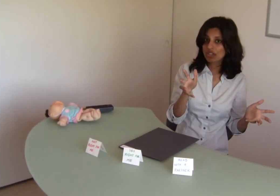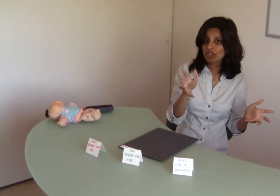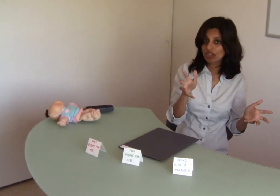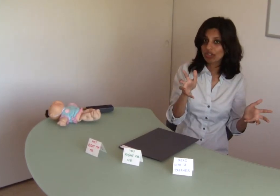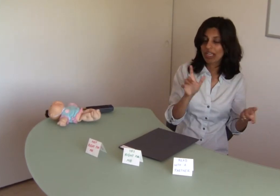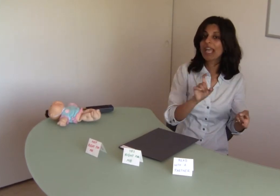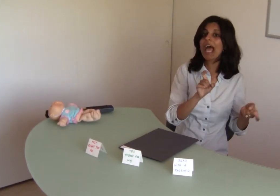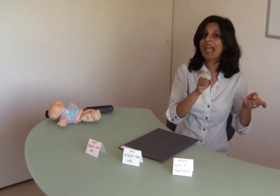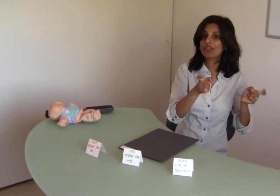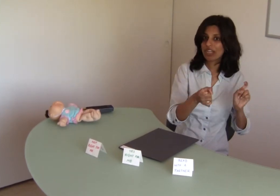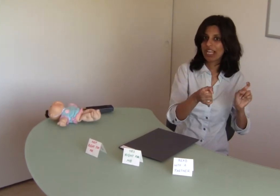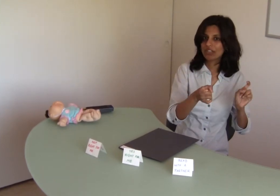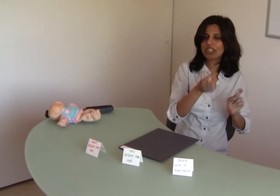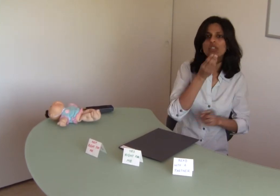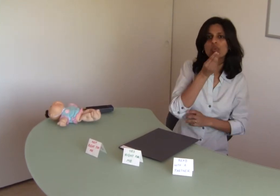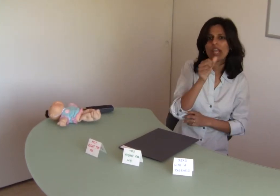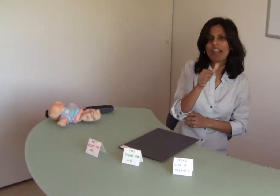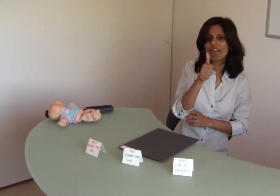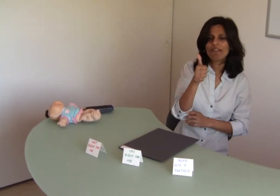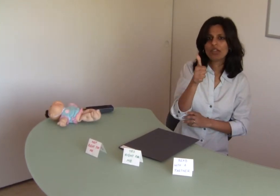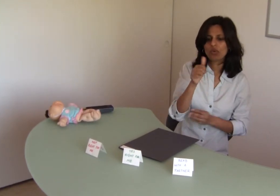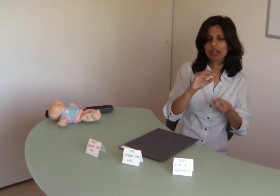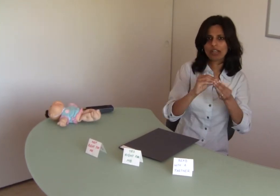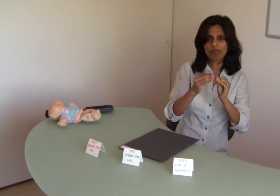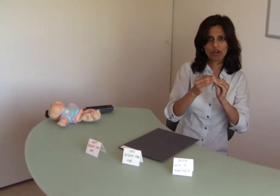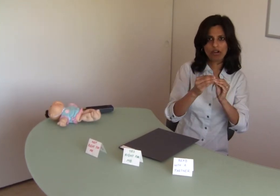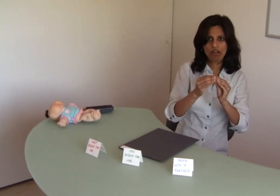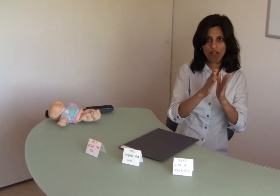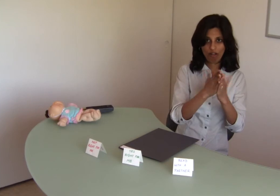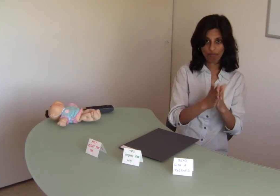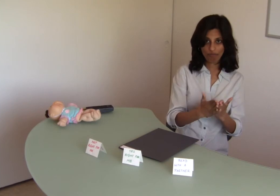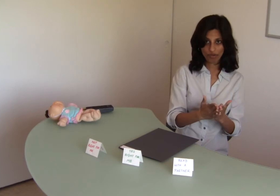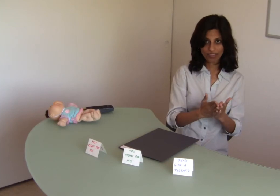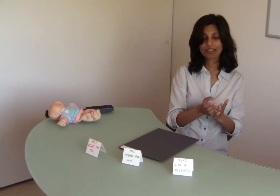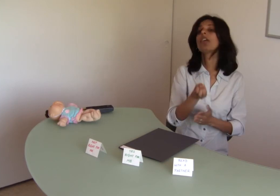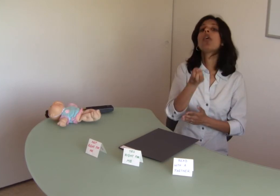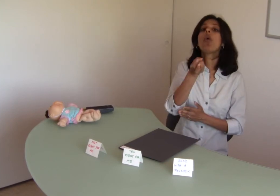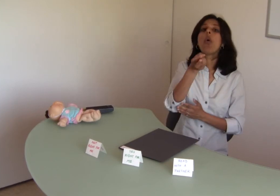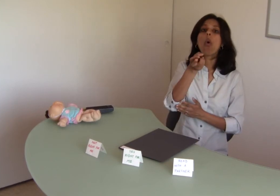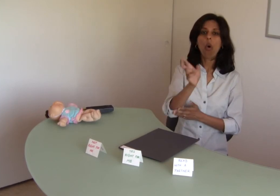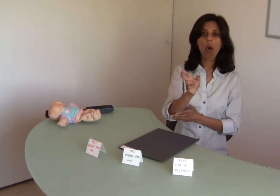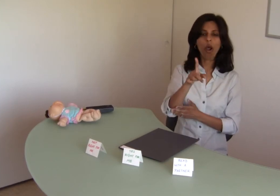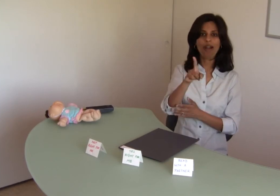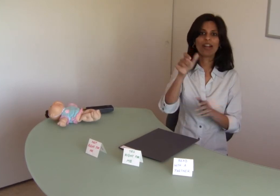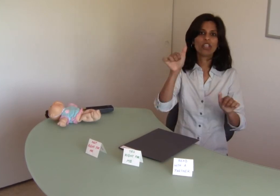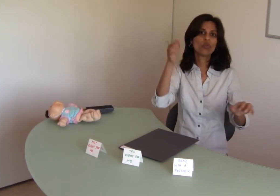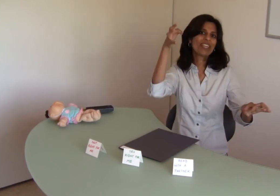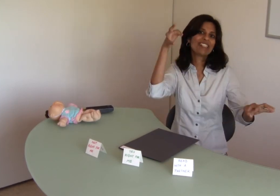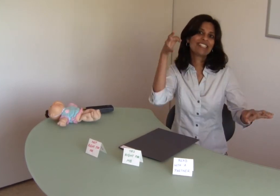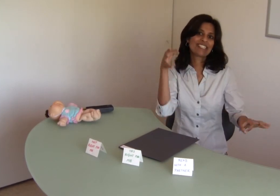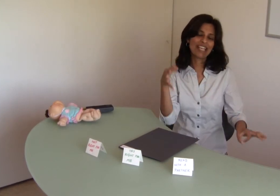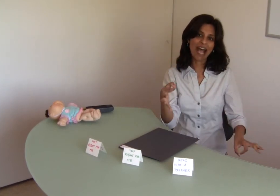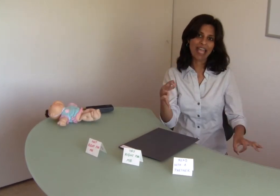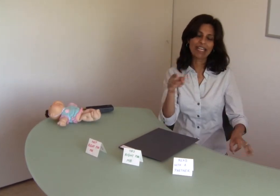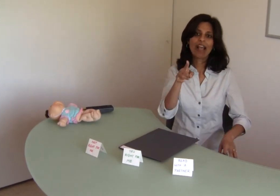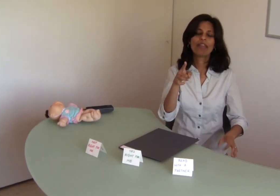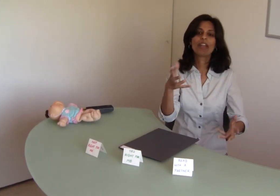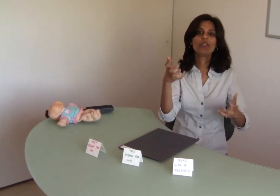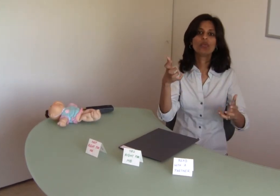much and change it to a fewer number of books, or you can decide that you